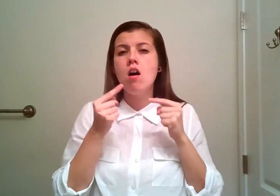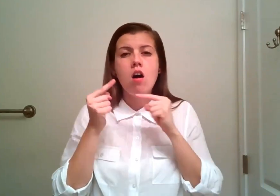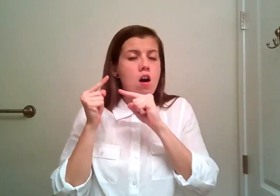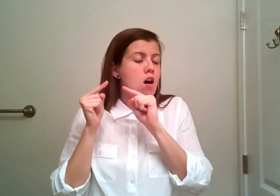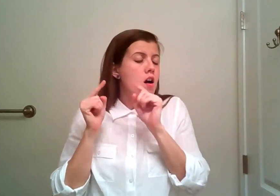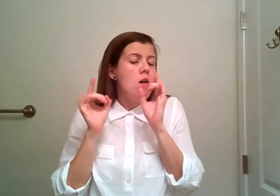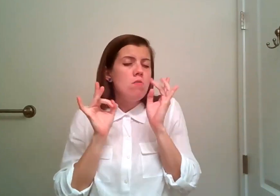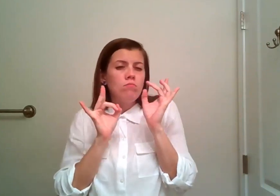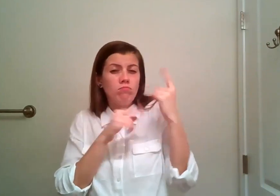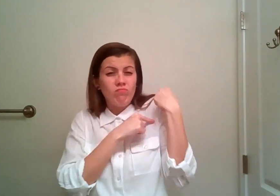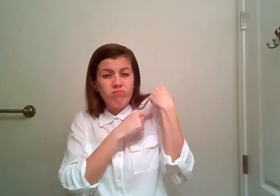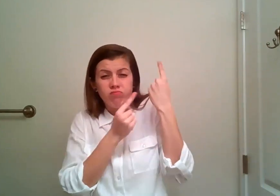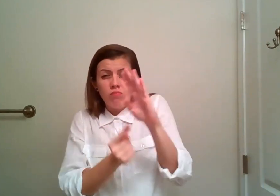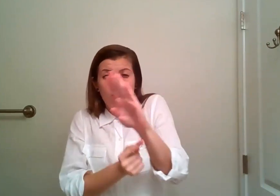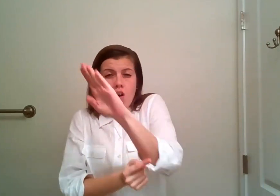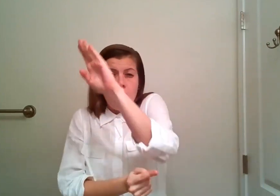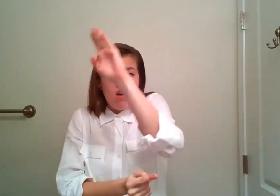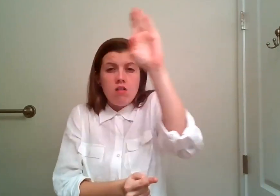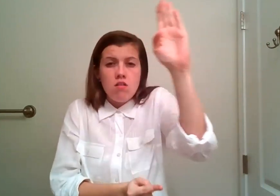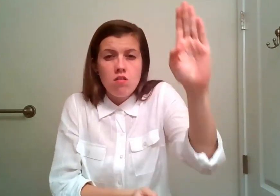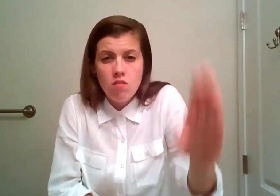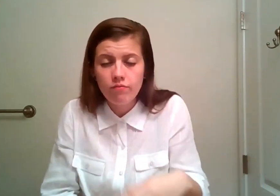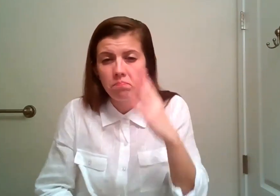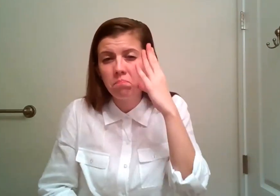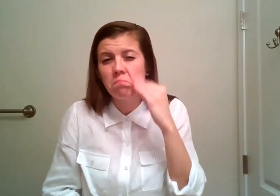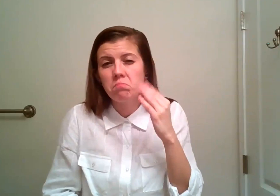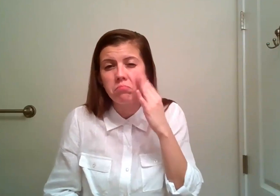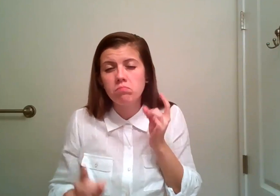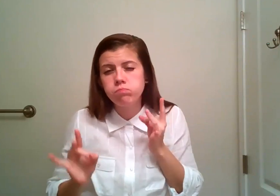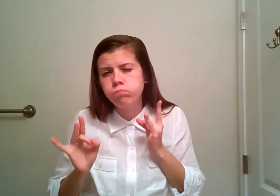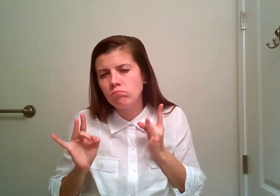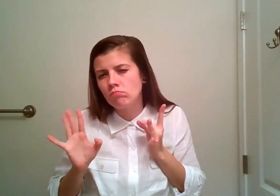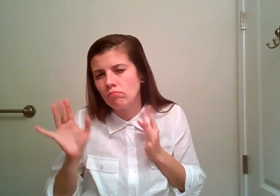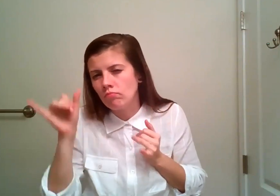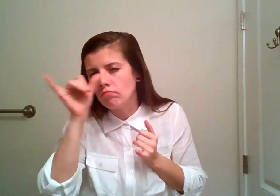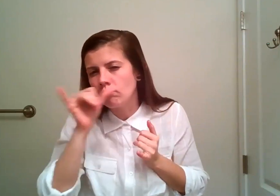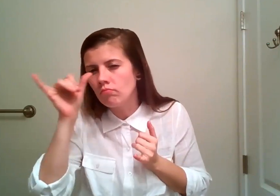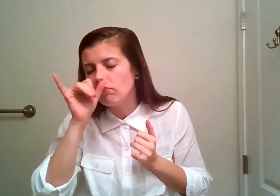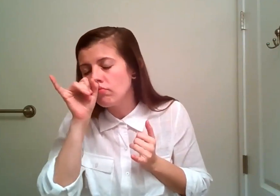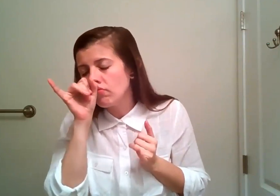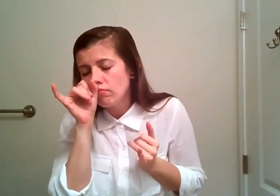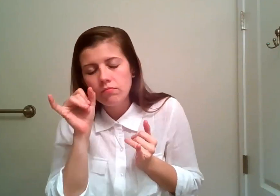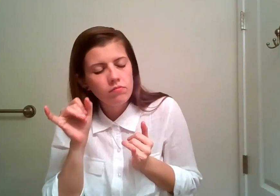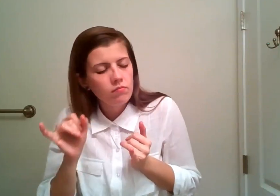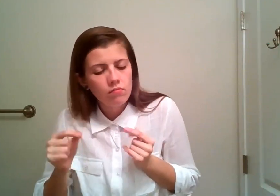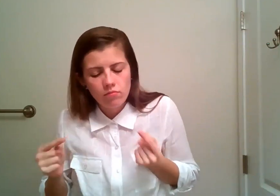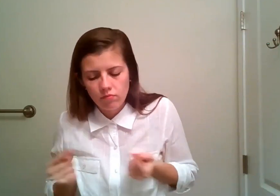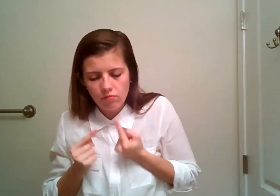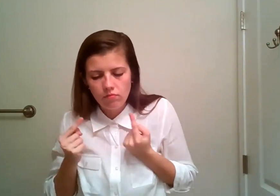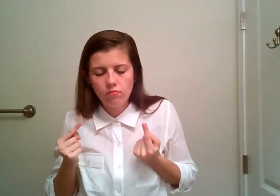My ears hurt tremendously. I had never felt like pain. I had never experienced pain like that in my life.